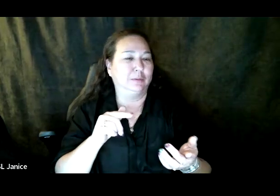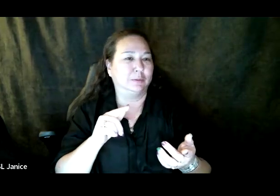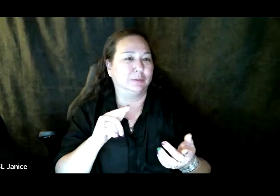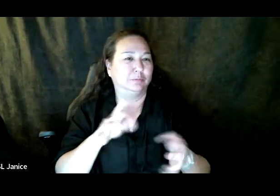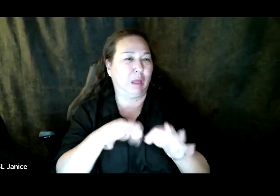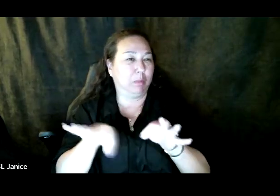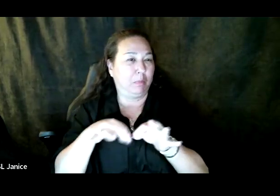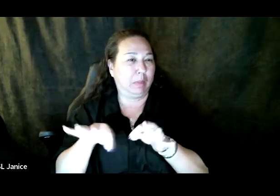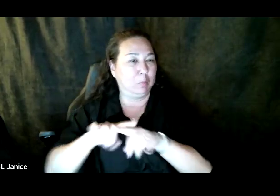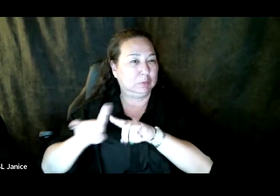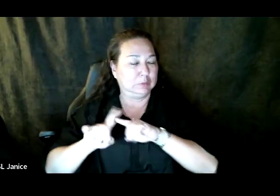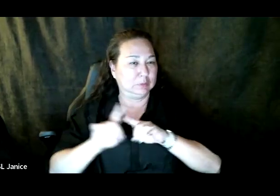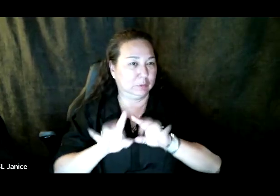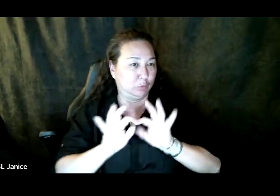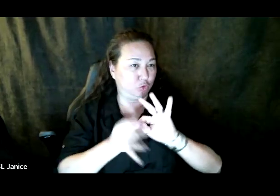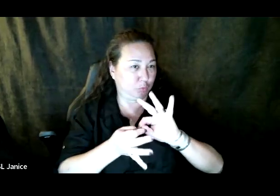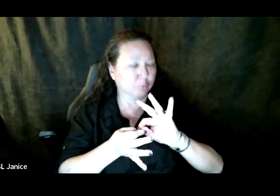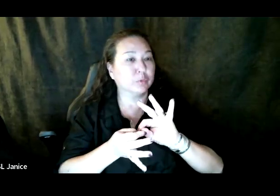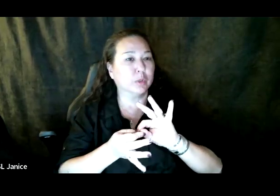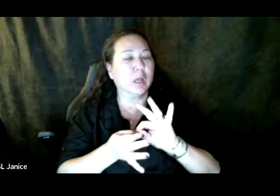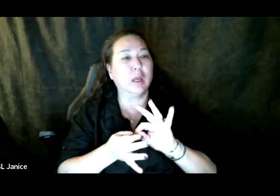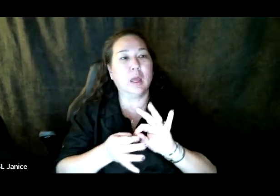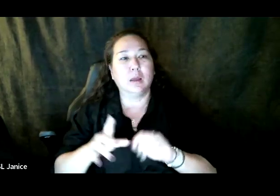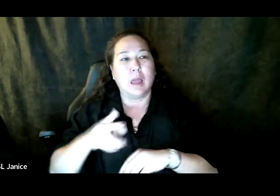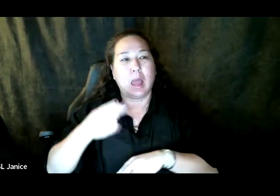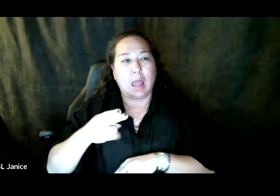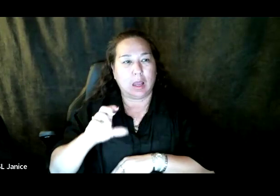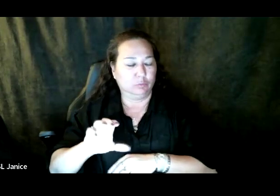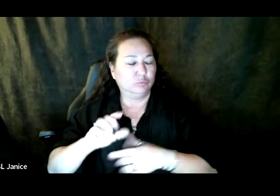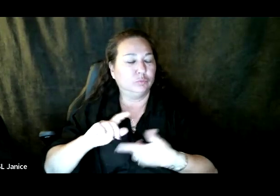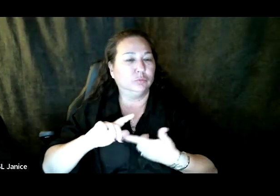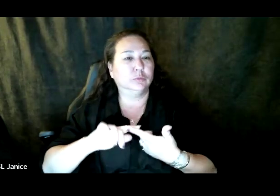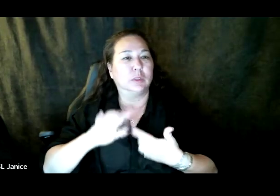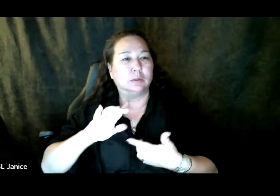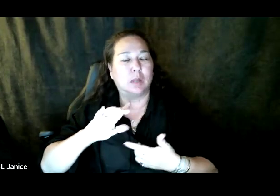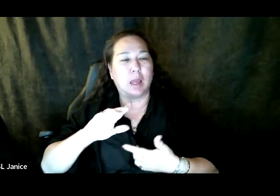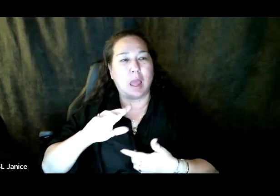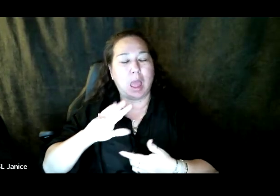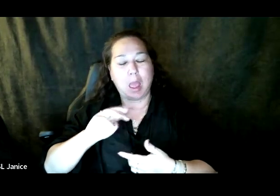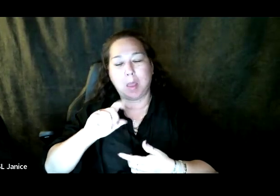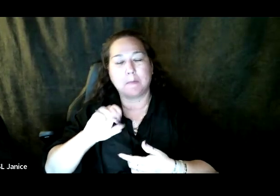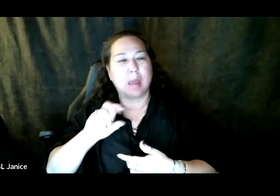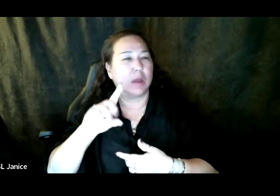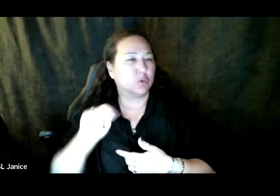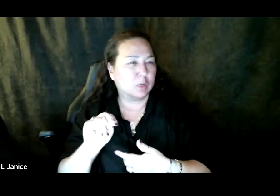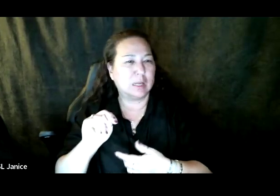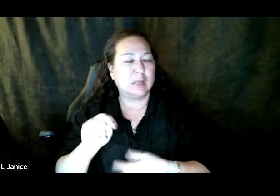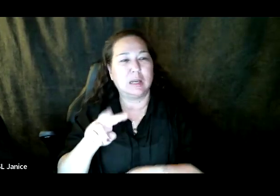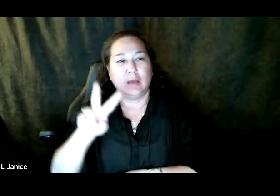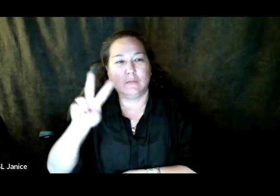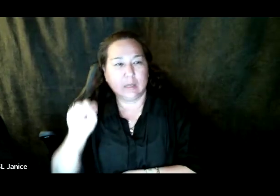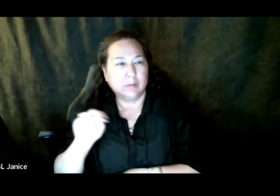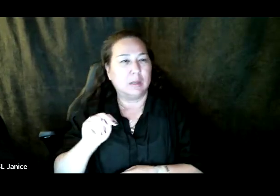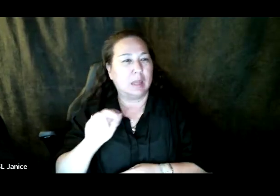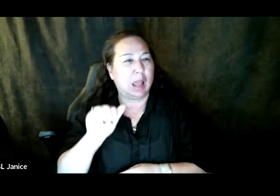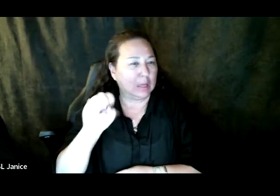Haitian Creole, Capiverdiano, Cantonese, Mandarin, Vietnamese, and American